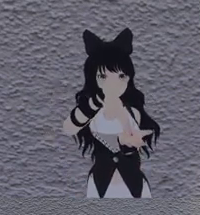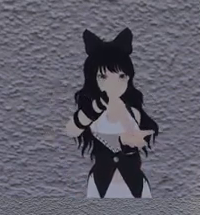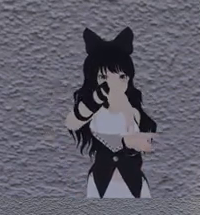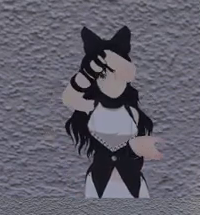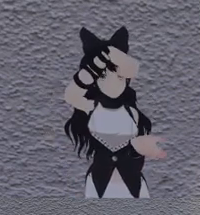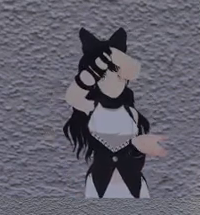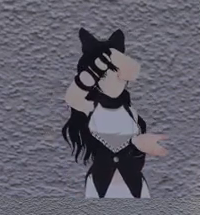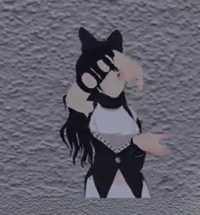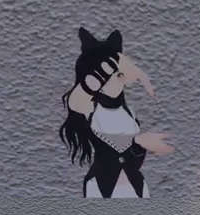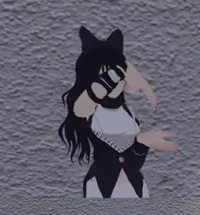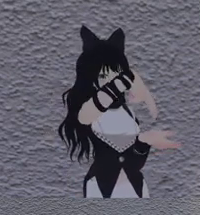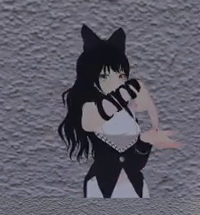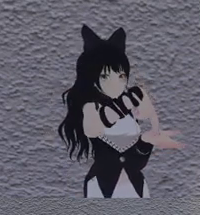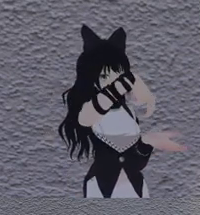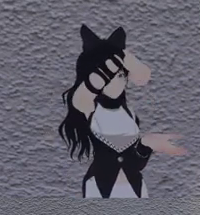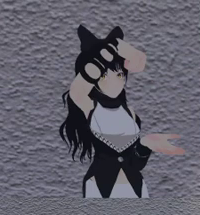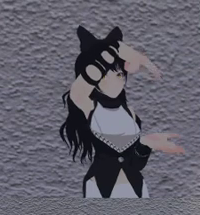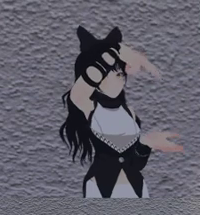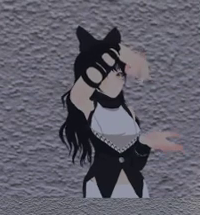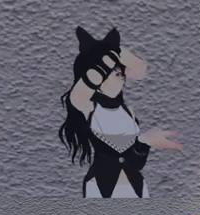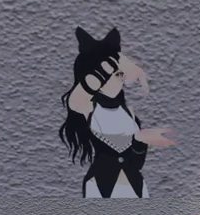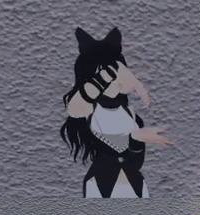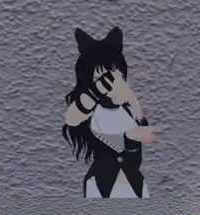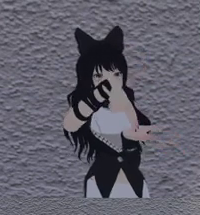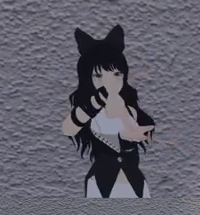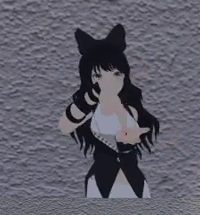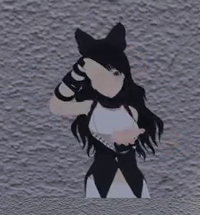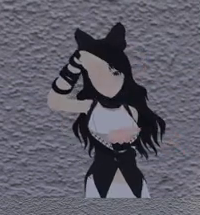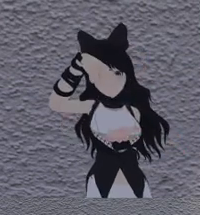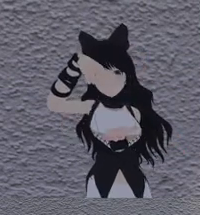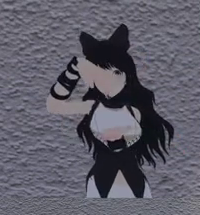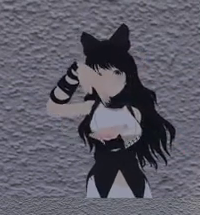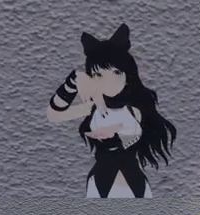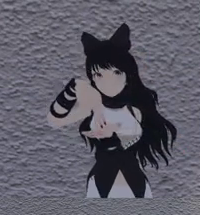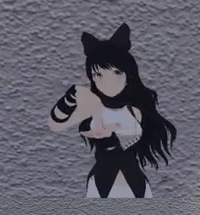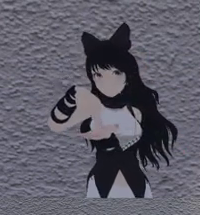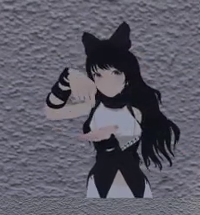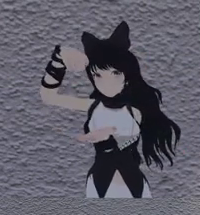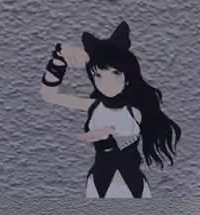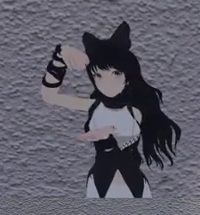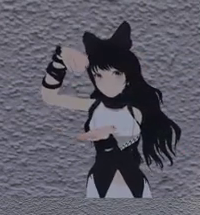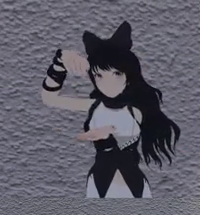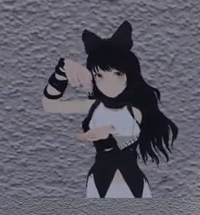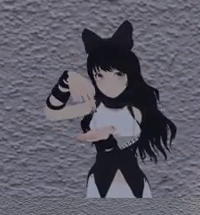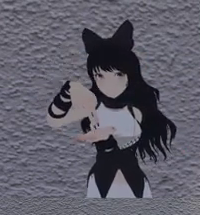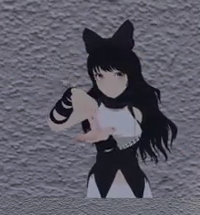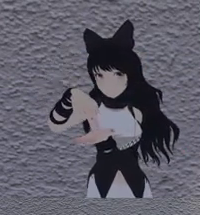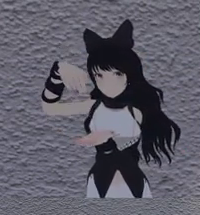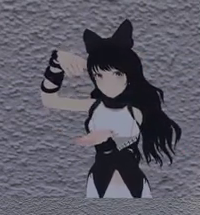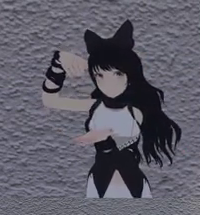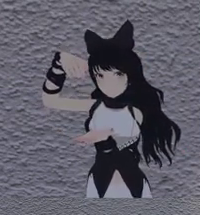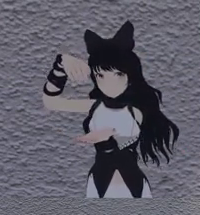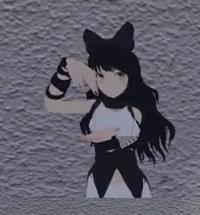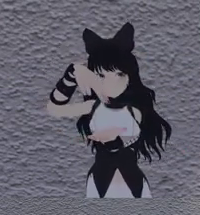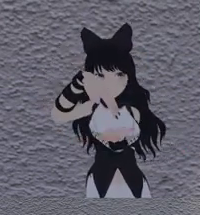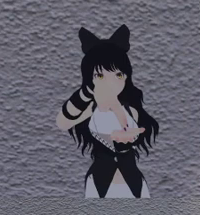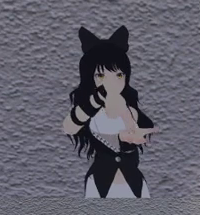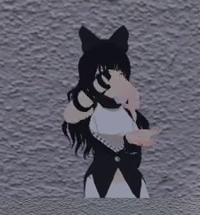Then jump. Jump. Just like that. Jump. Jump.